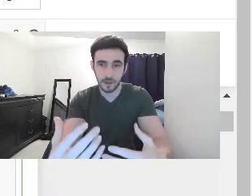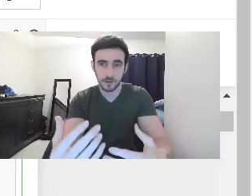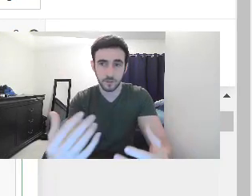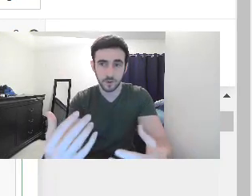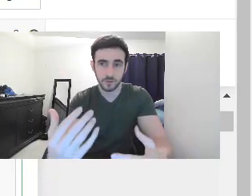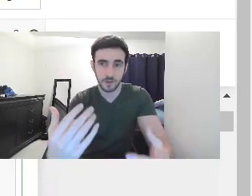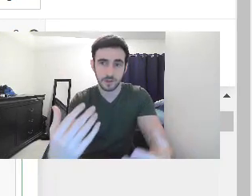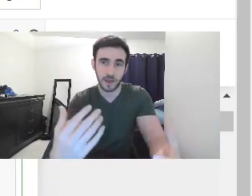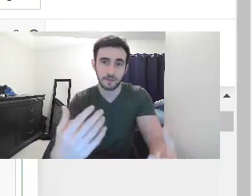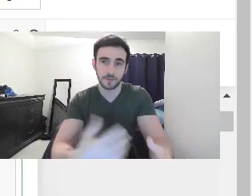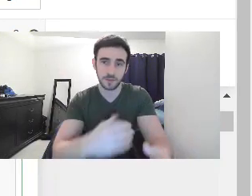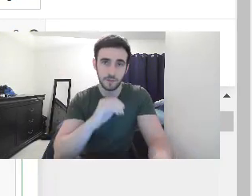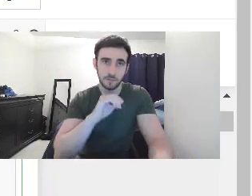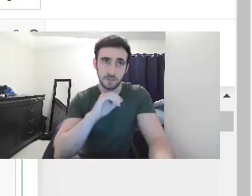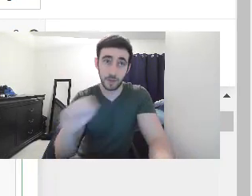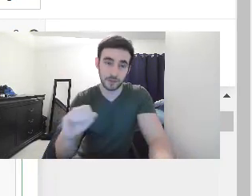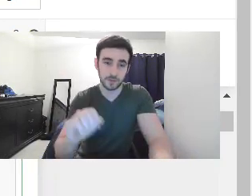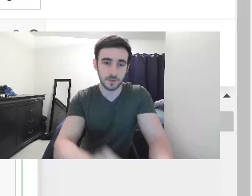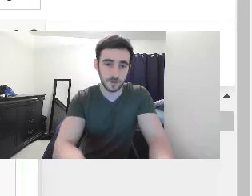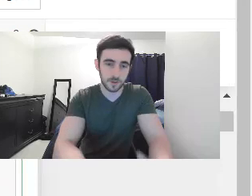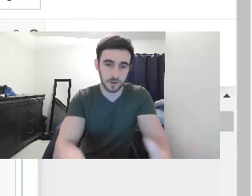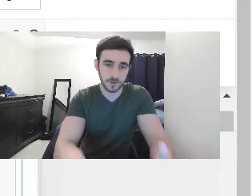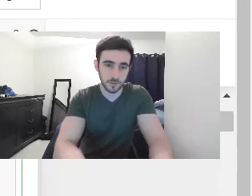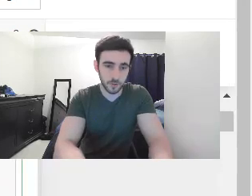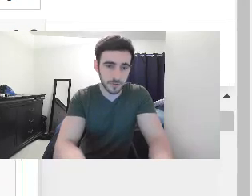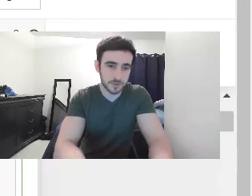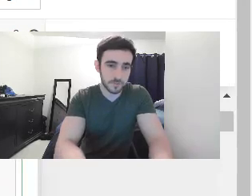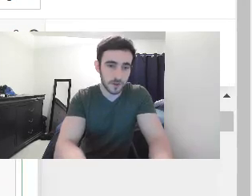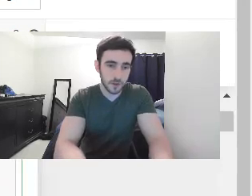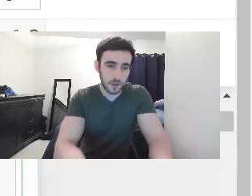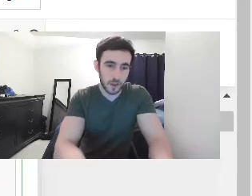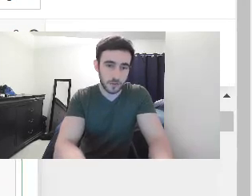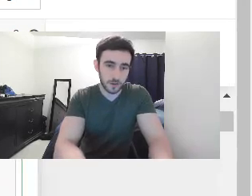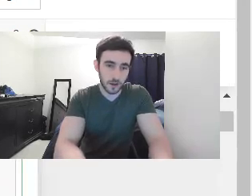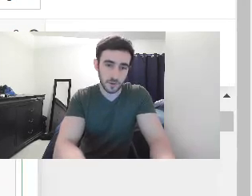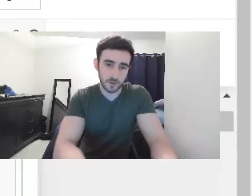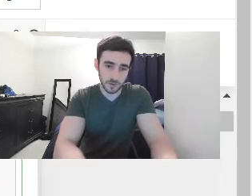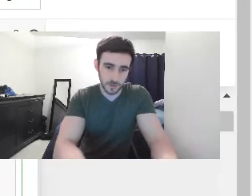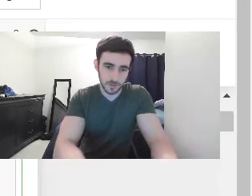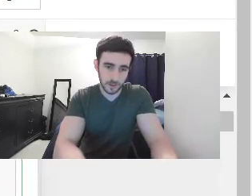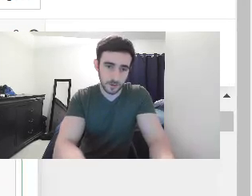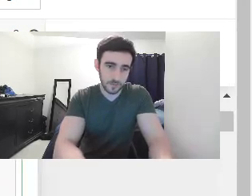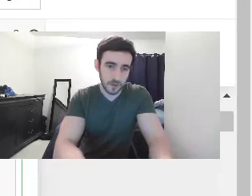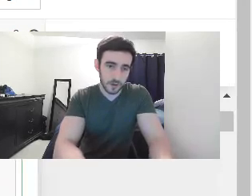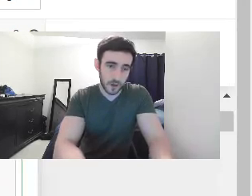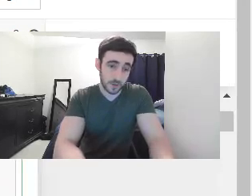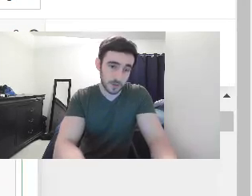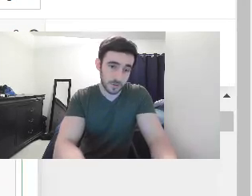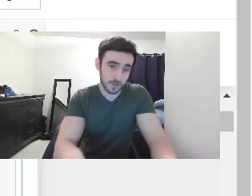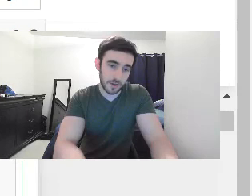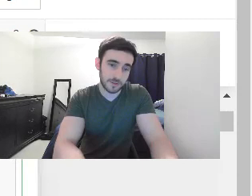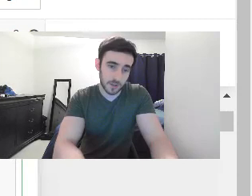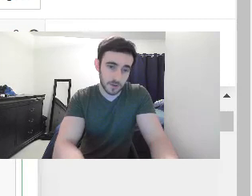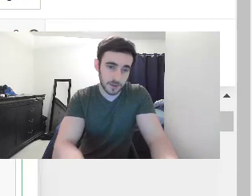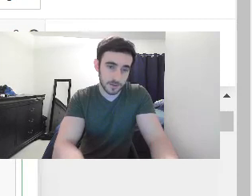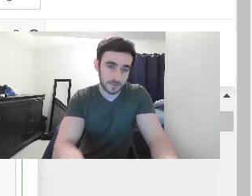neural net input, you need to have the same dimensions across all data points. And then I'm going to grayscale it. You also